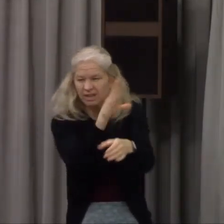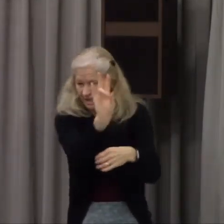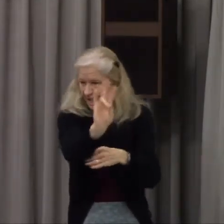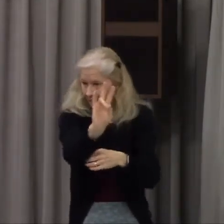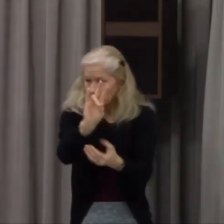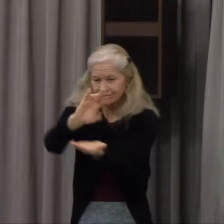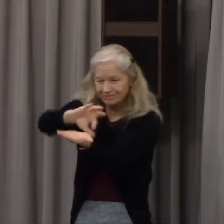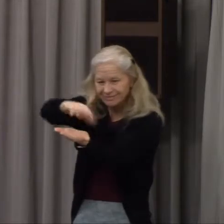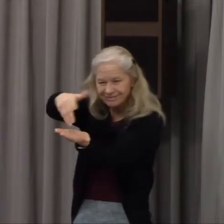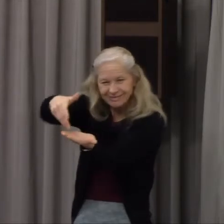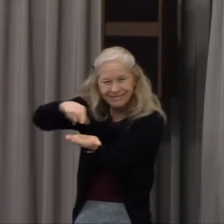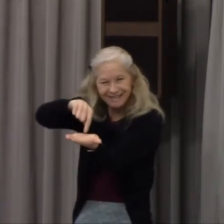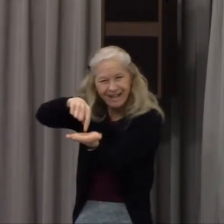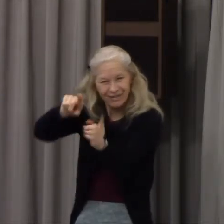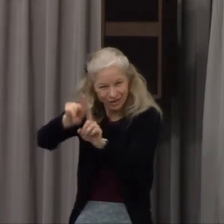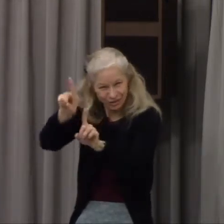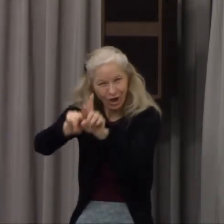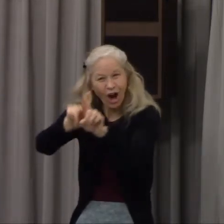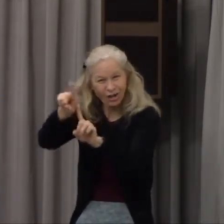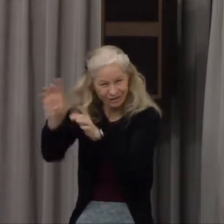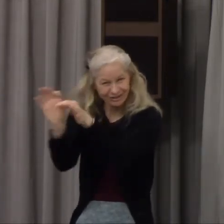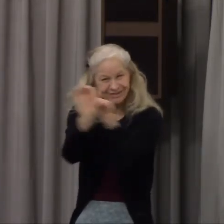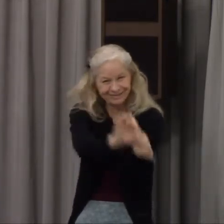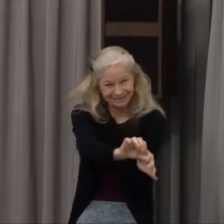pastors, the leaders. Deliver this to the churches.